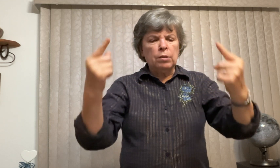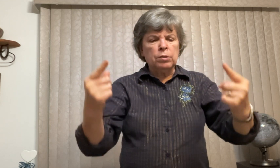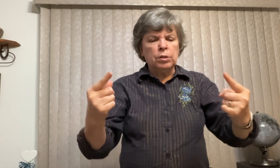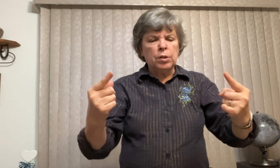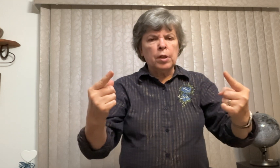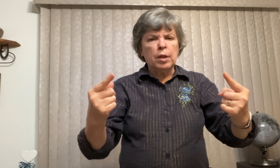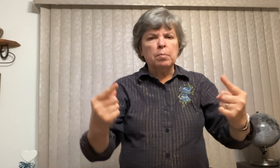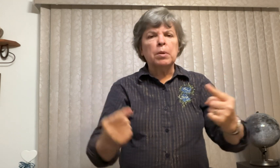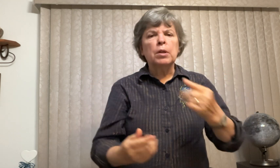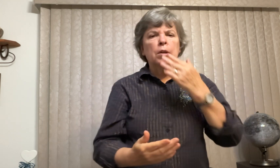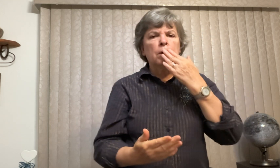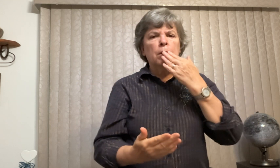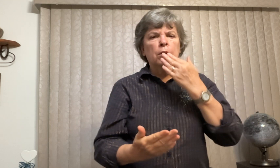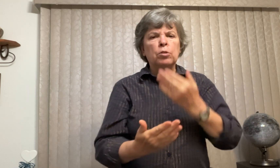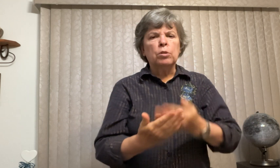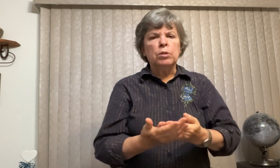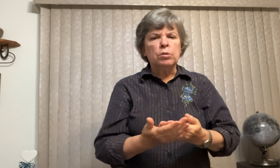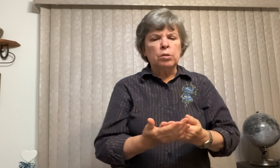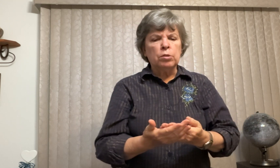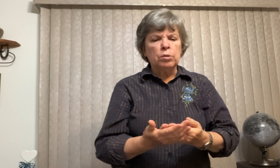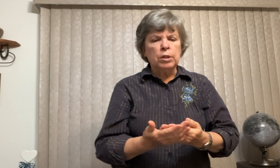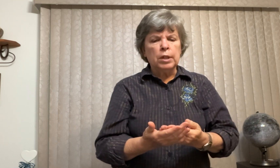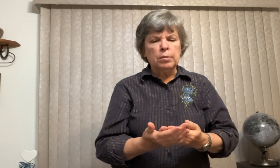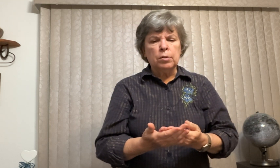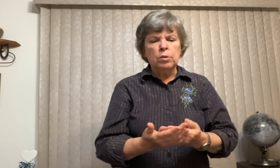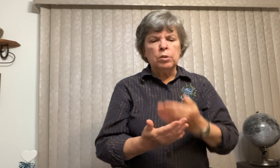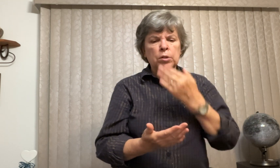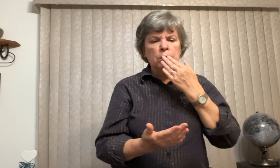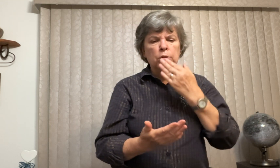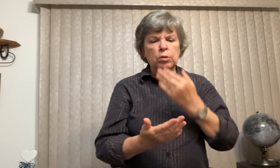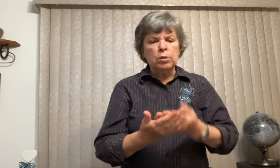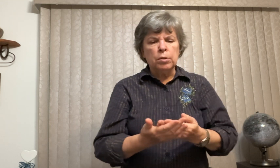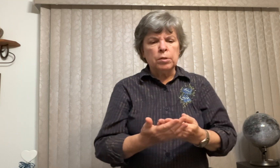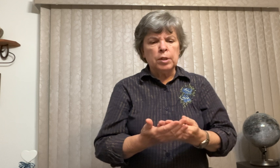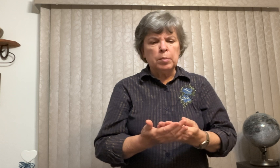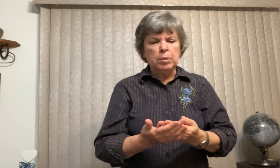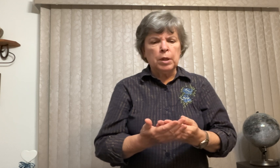Pronounced them good. There's our good again. Goodness and good are the same sign.